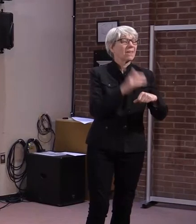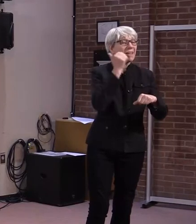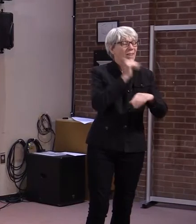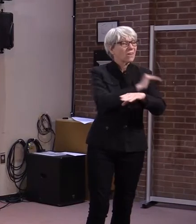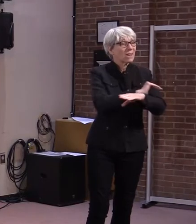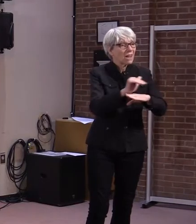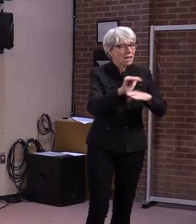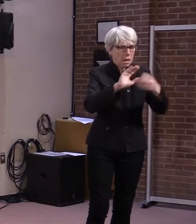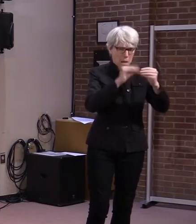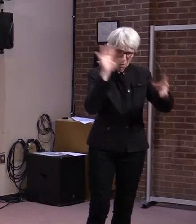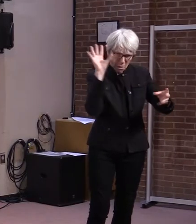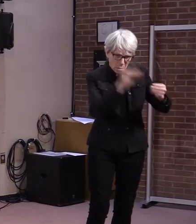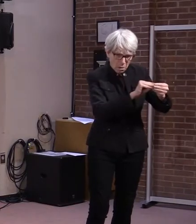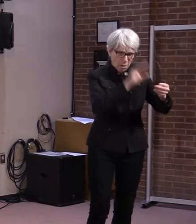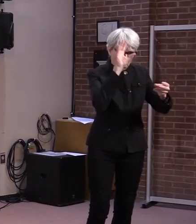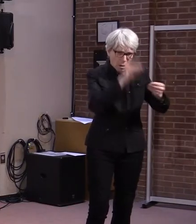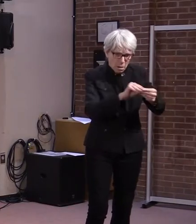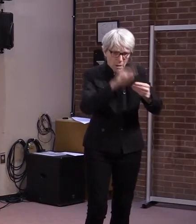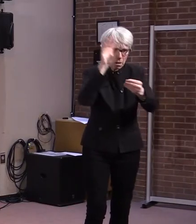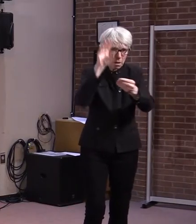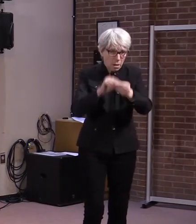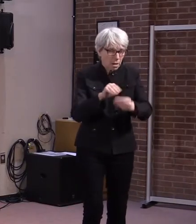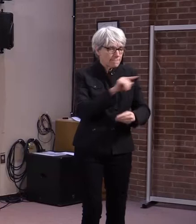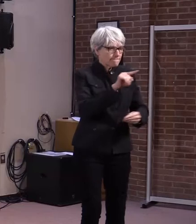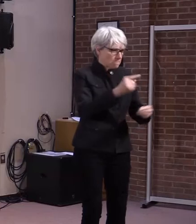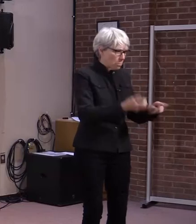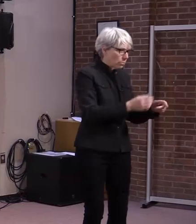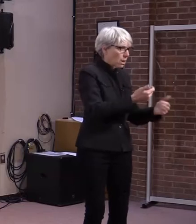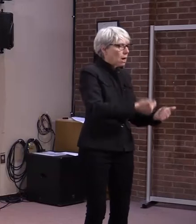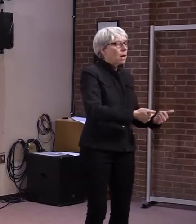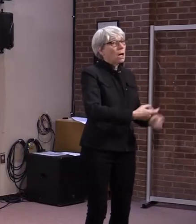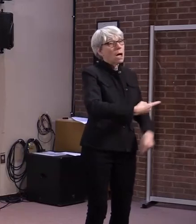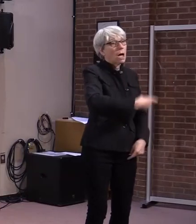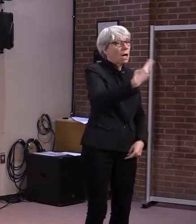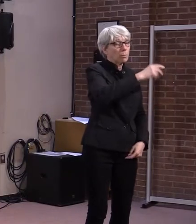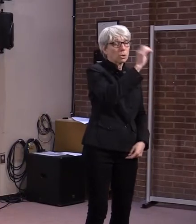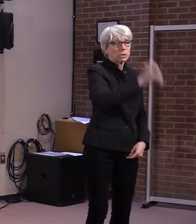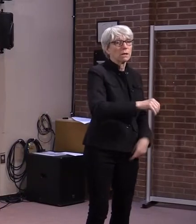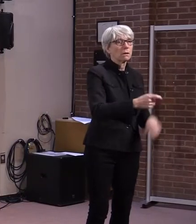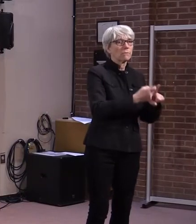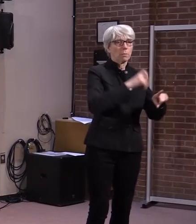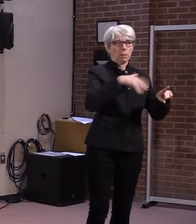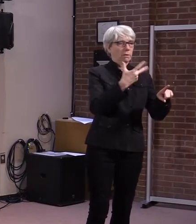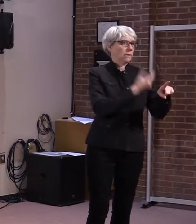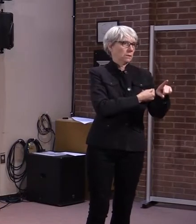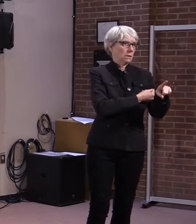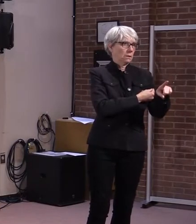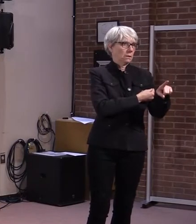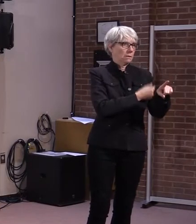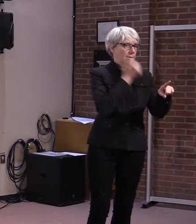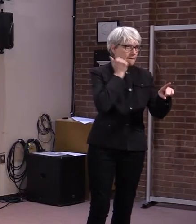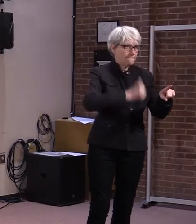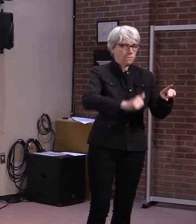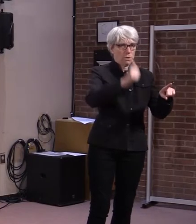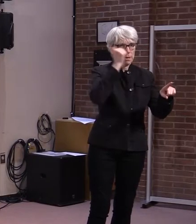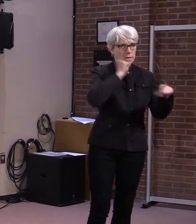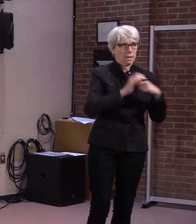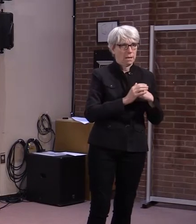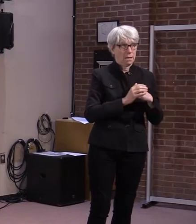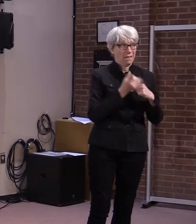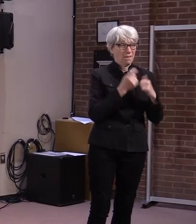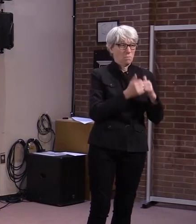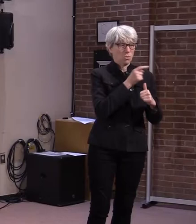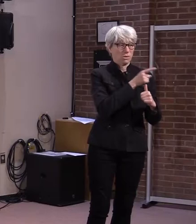counts are from those that are unvaccinated. A large percentage of these people can be